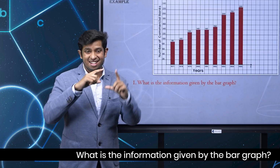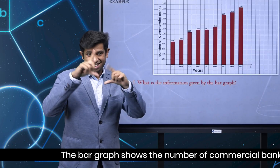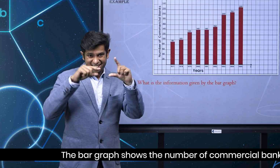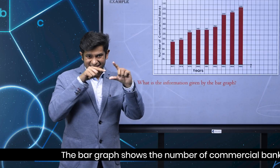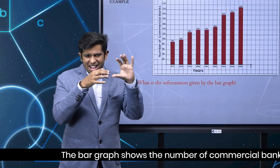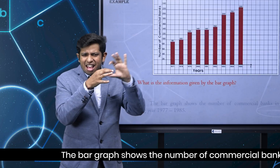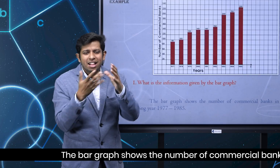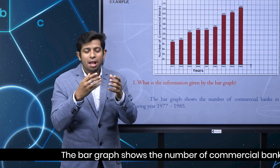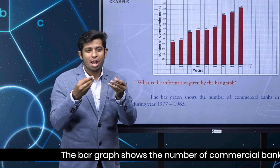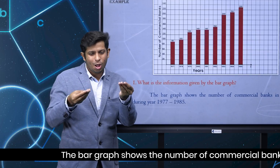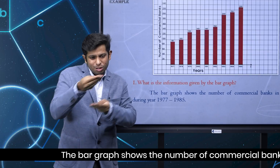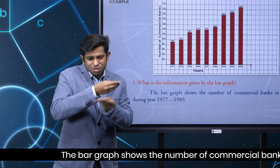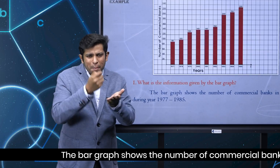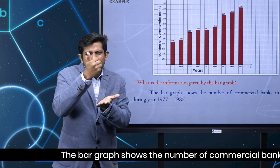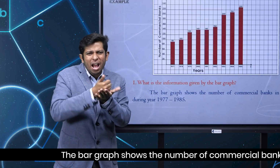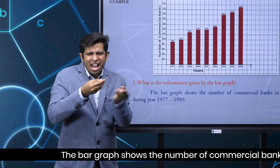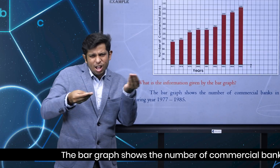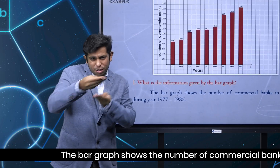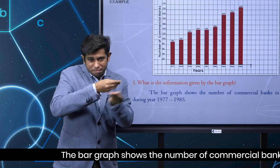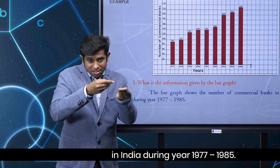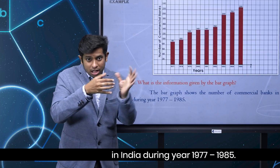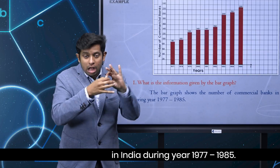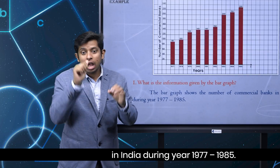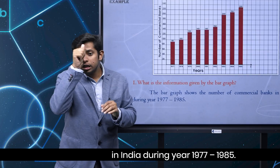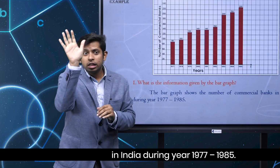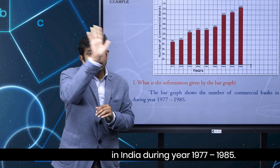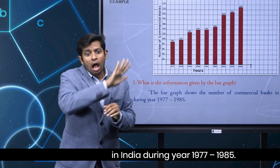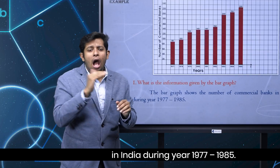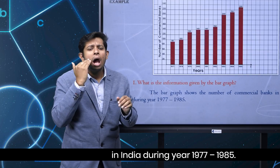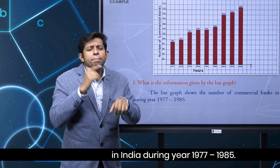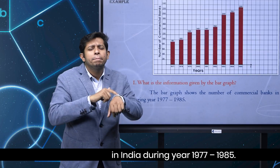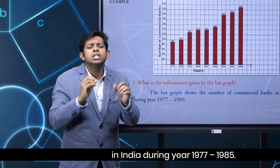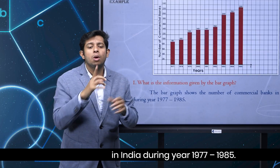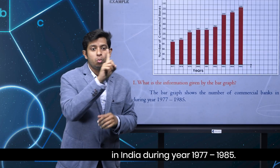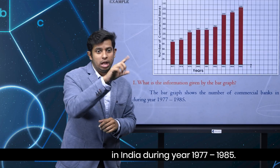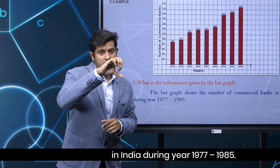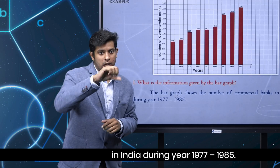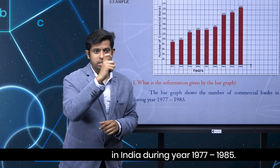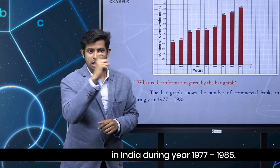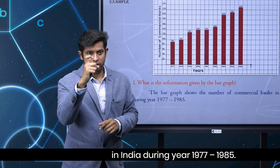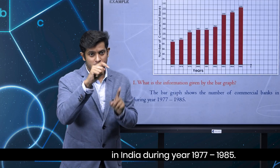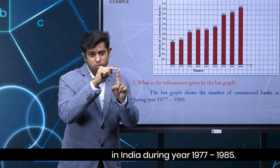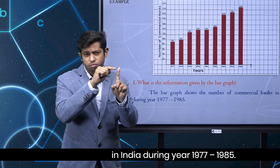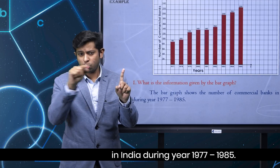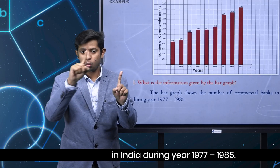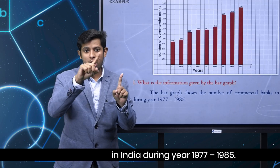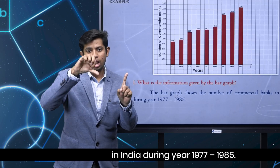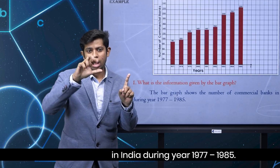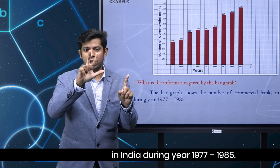The bar graph shows the number of commercial banks in India during the year 1977 to 1985.